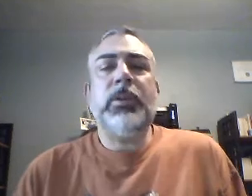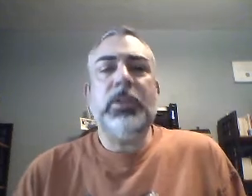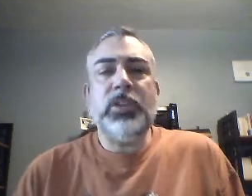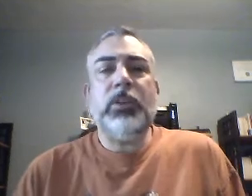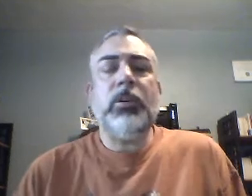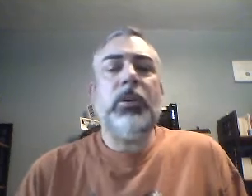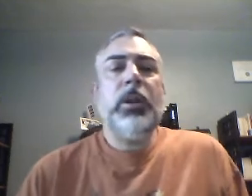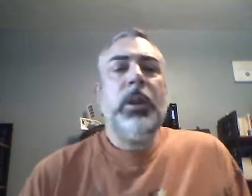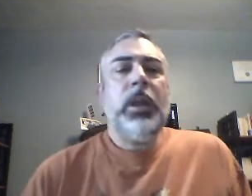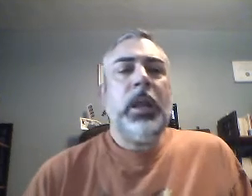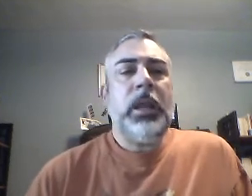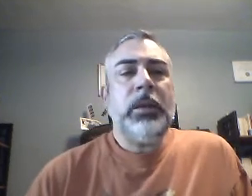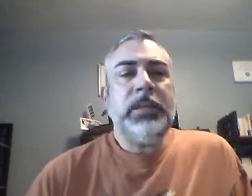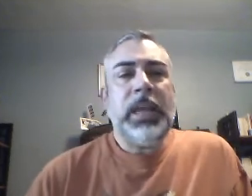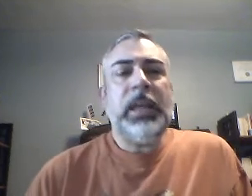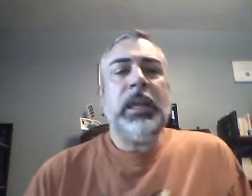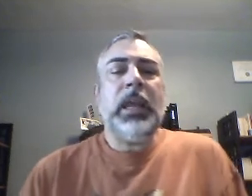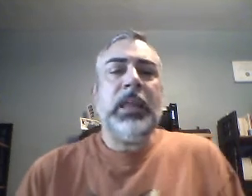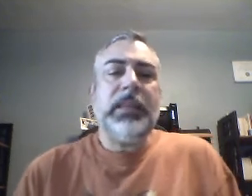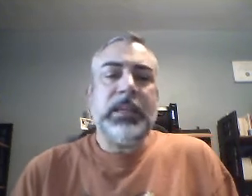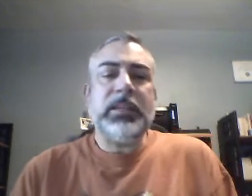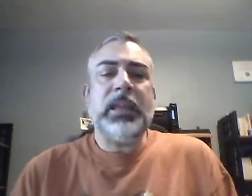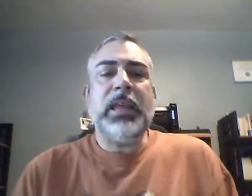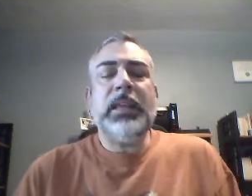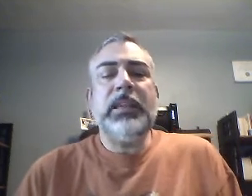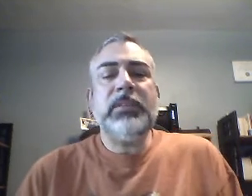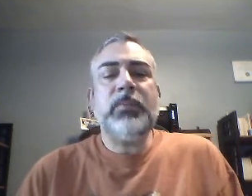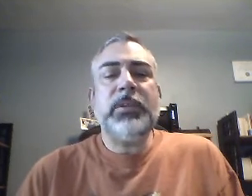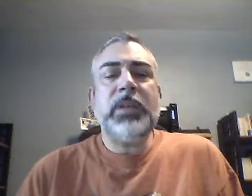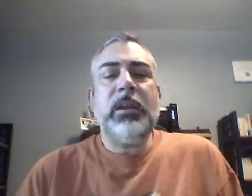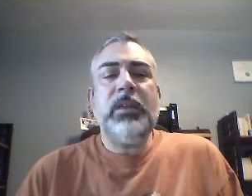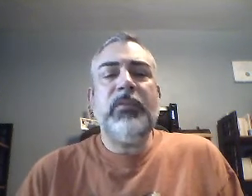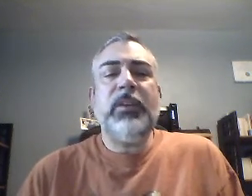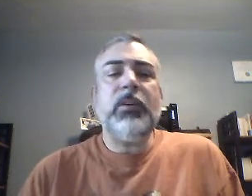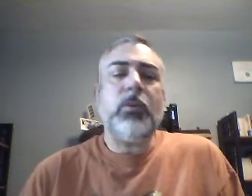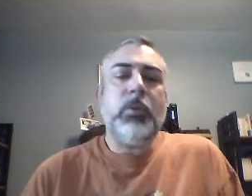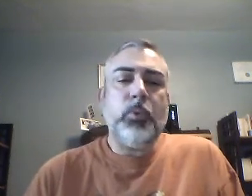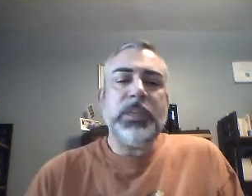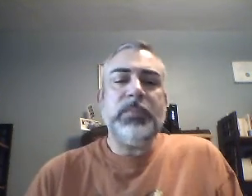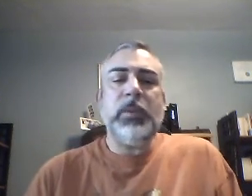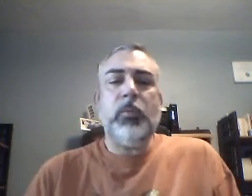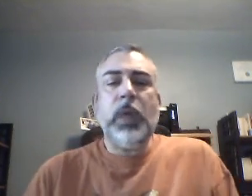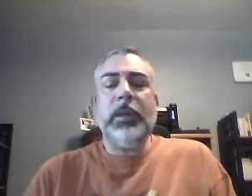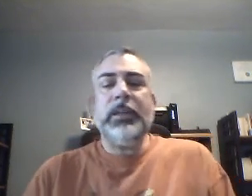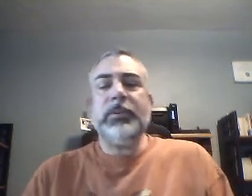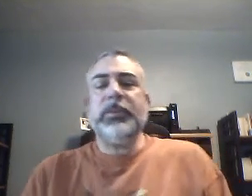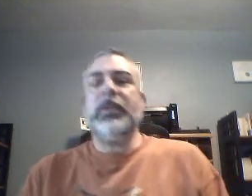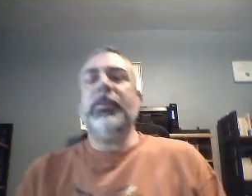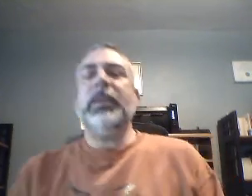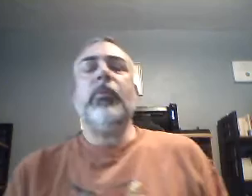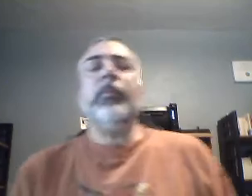to gender and dating and things like that. And this was a video called Boys Beware. And this was something that would be